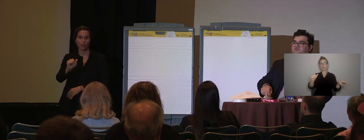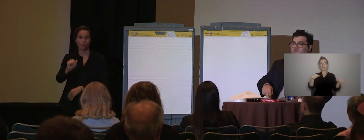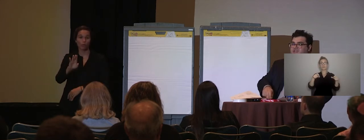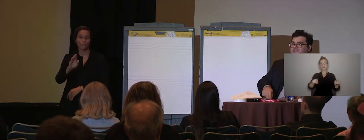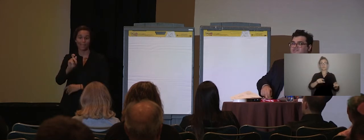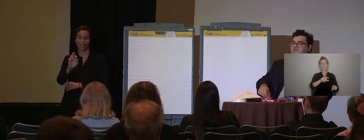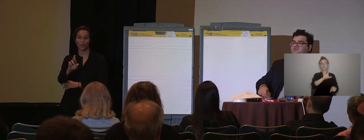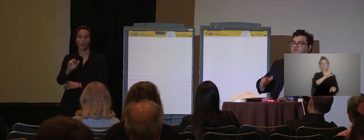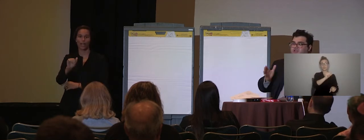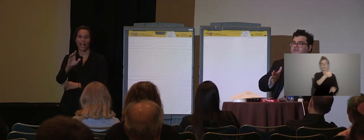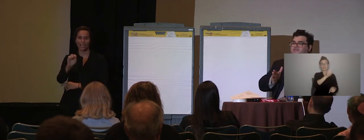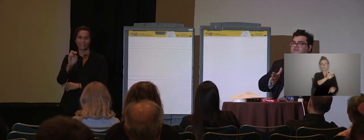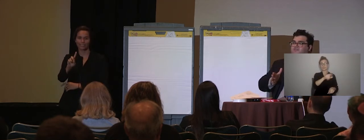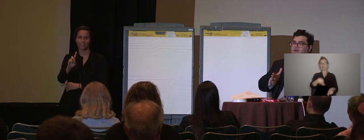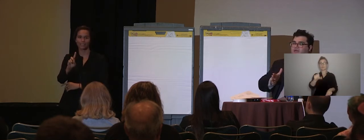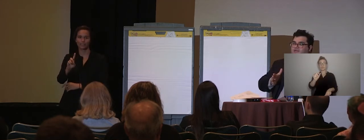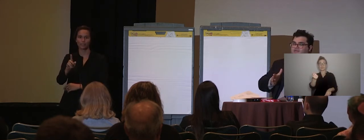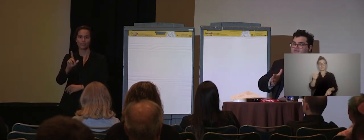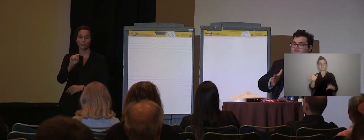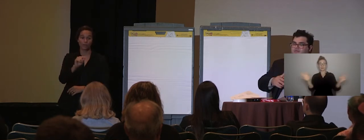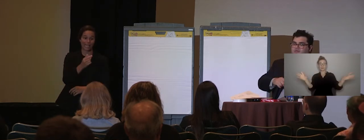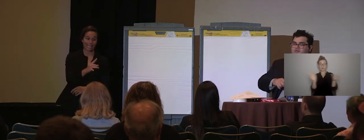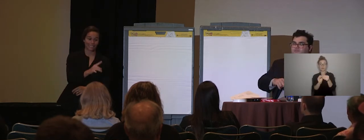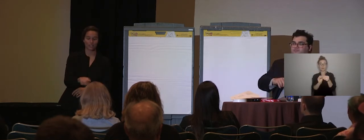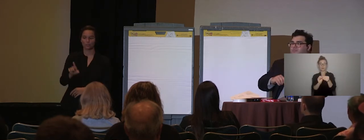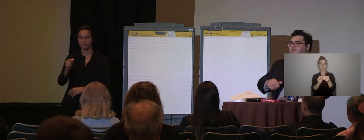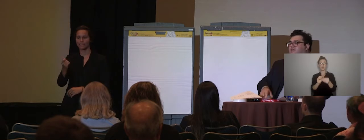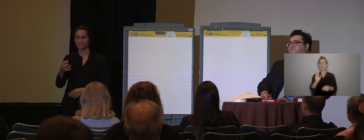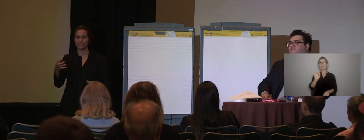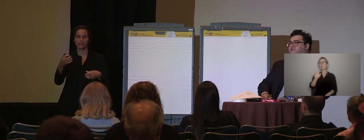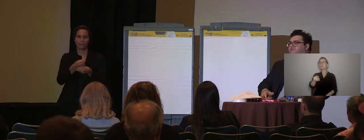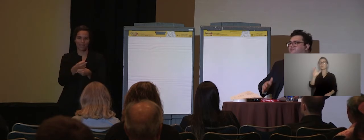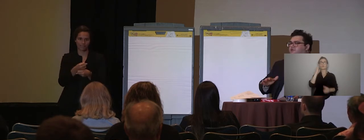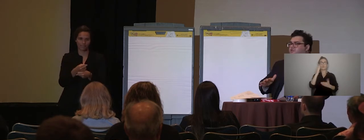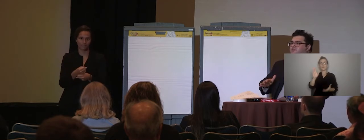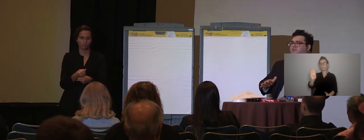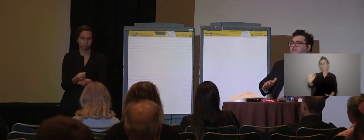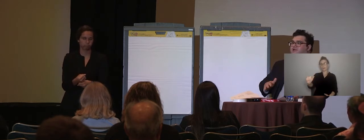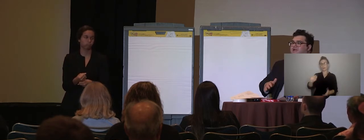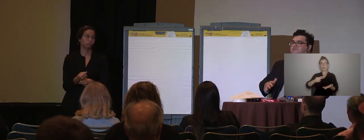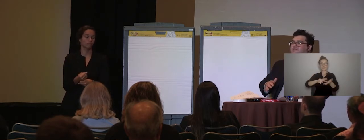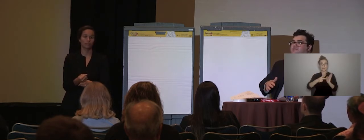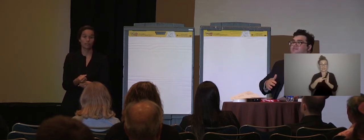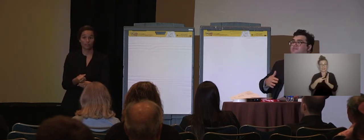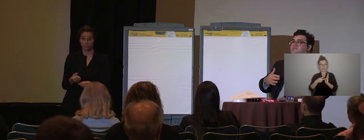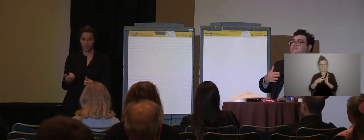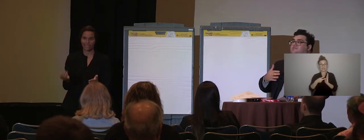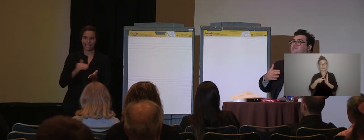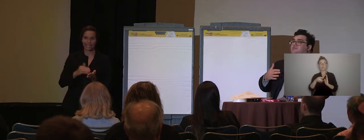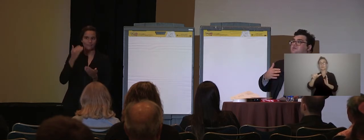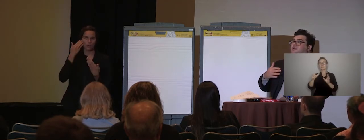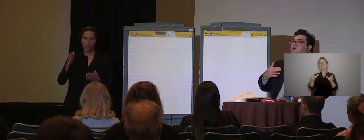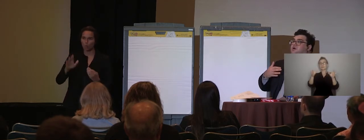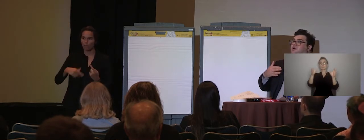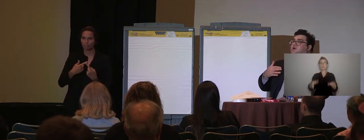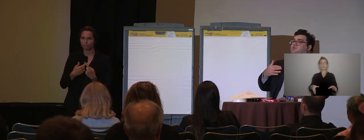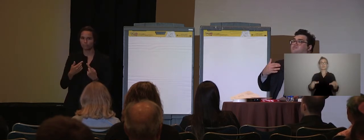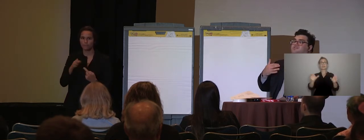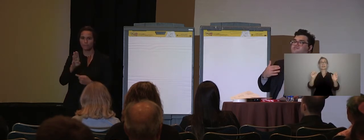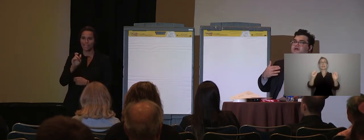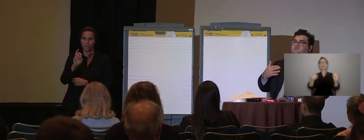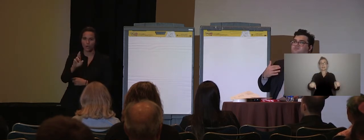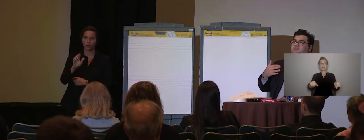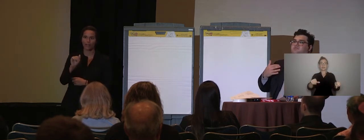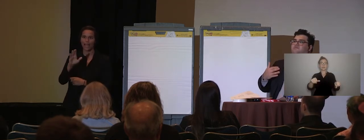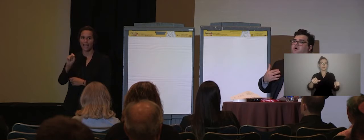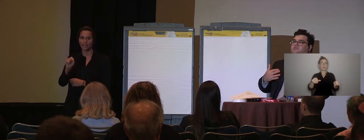Acted in 2018 and 2019 combined. And for those who don't know what the Baker Act is, it's a person